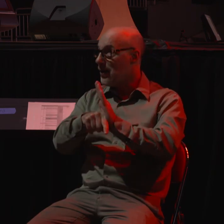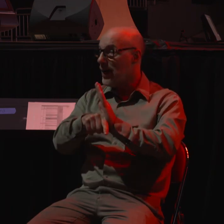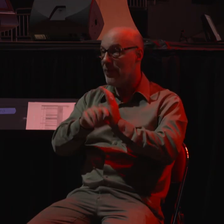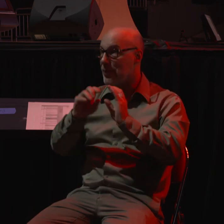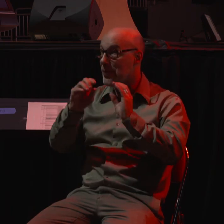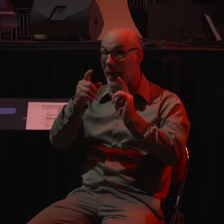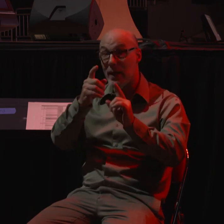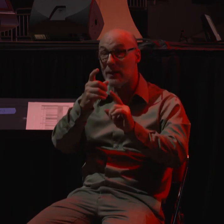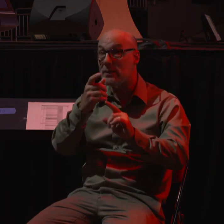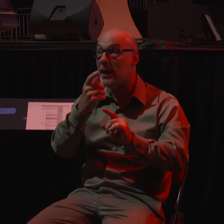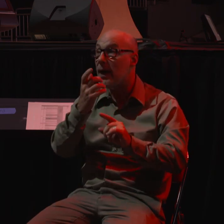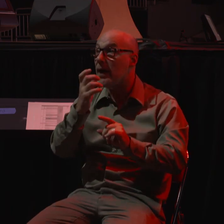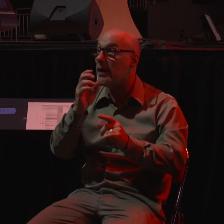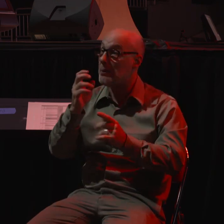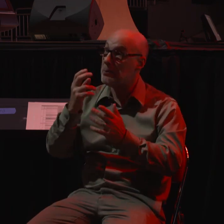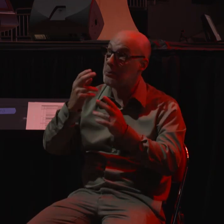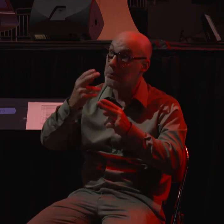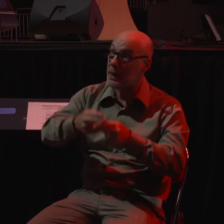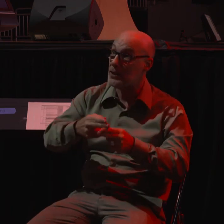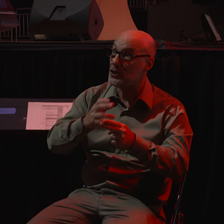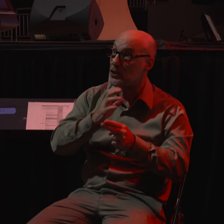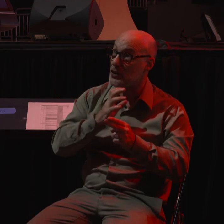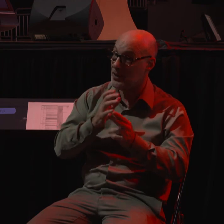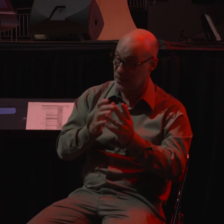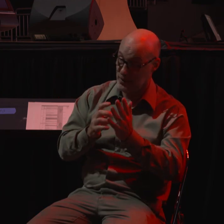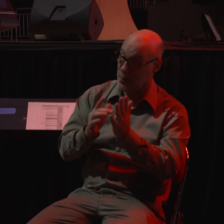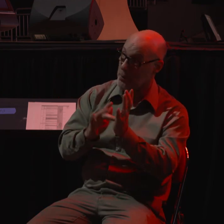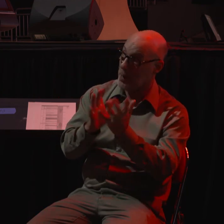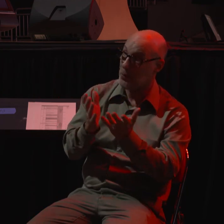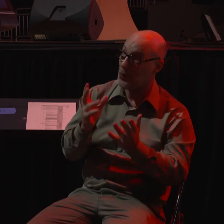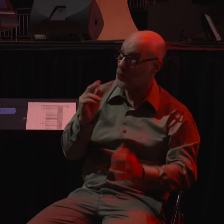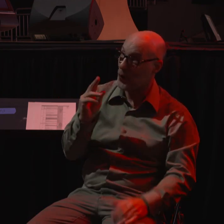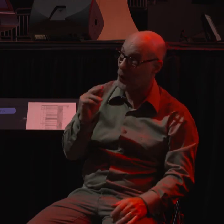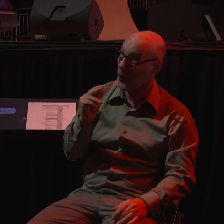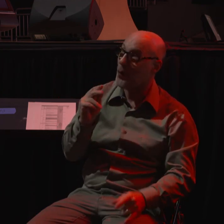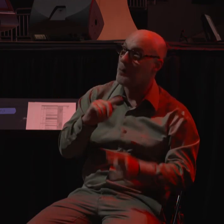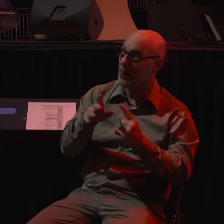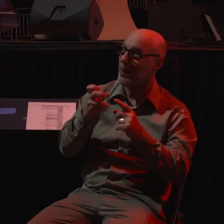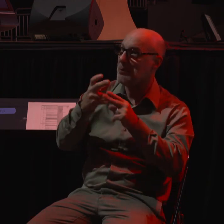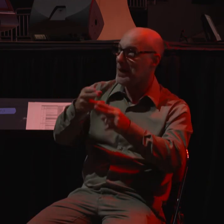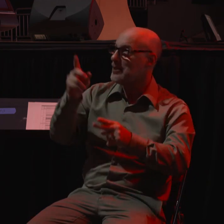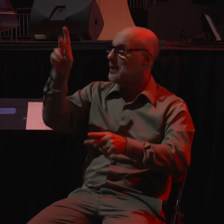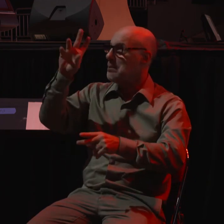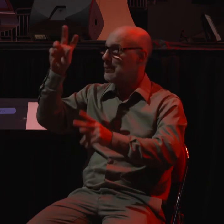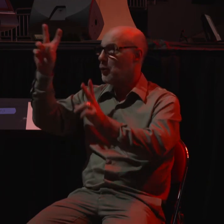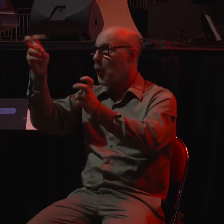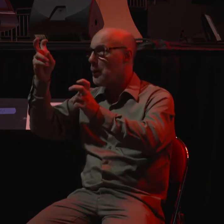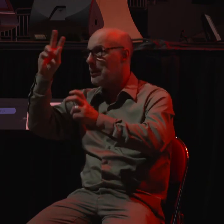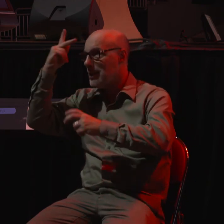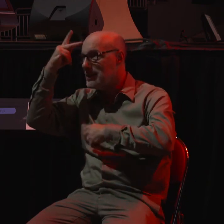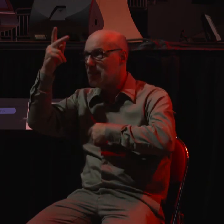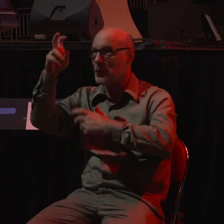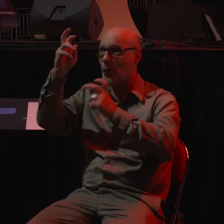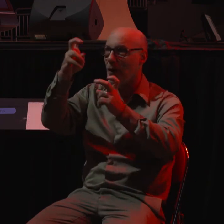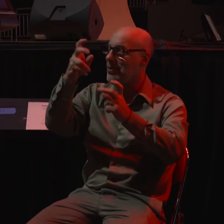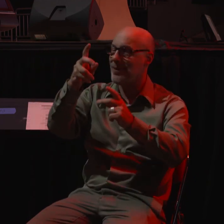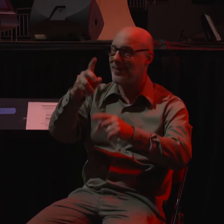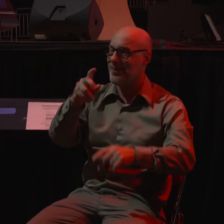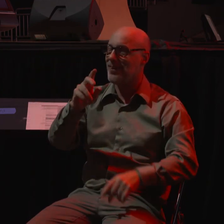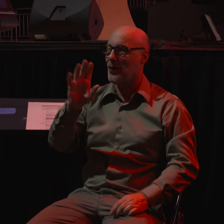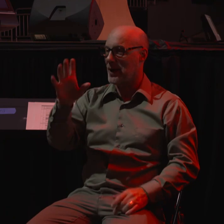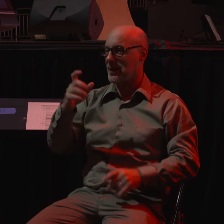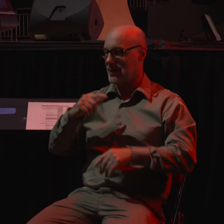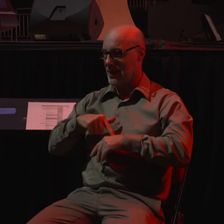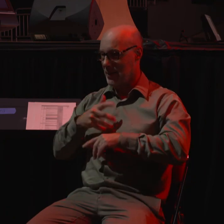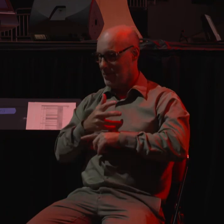But the notes from your favorite TV station come up, or your favorite politician. We're almost out of